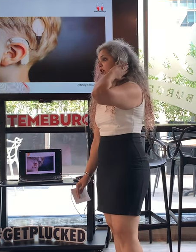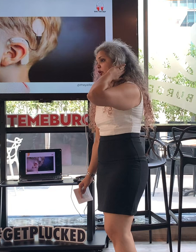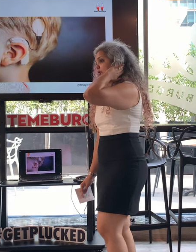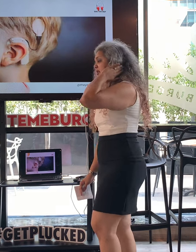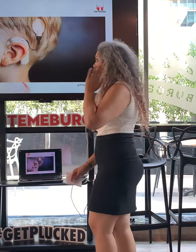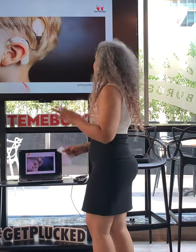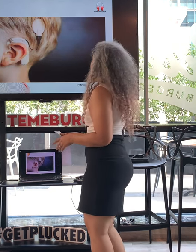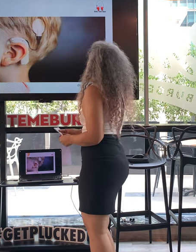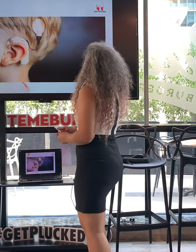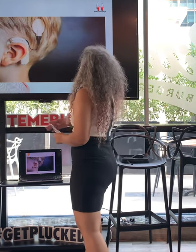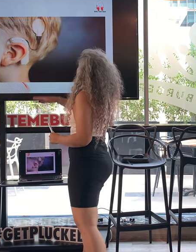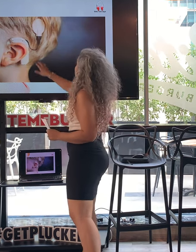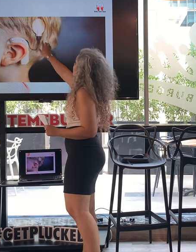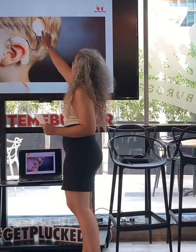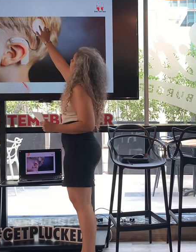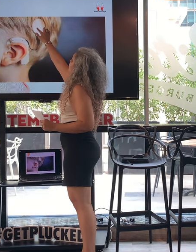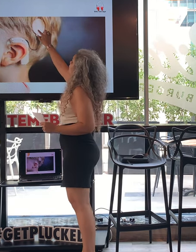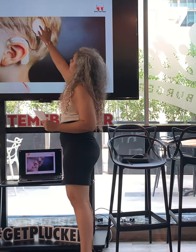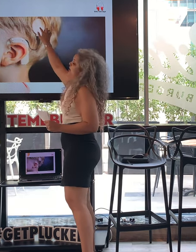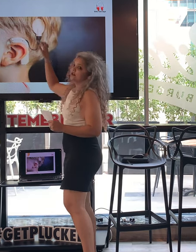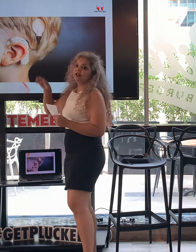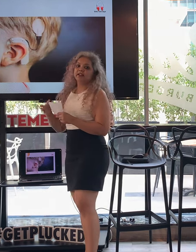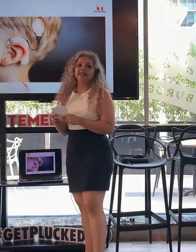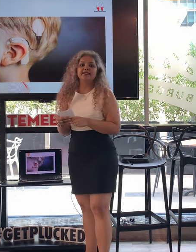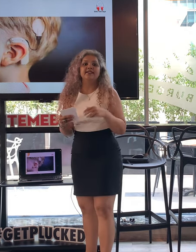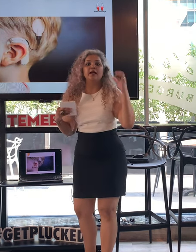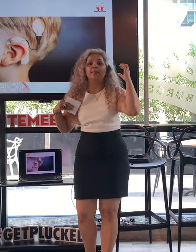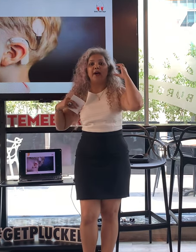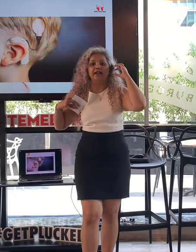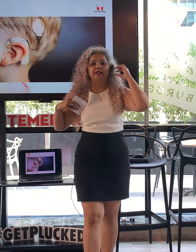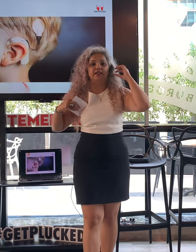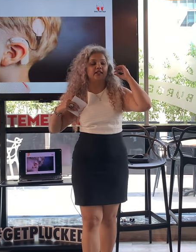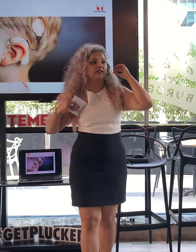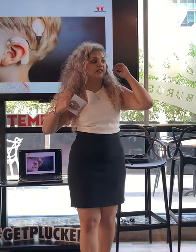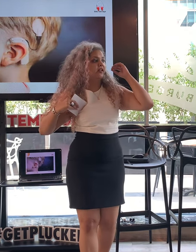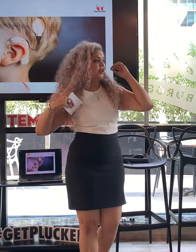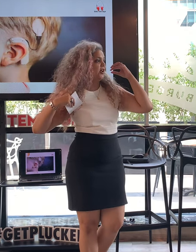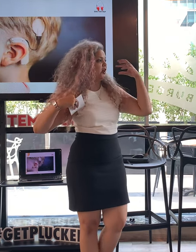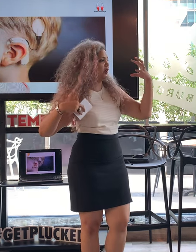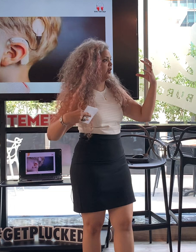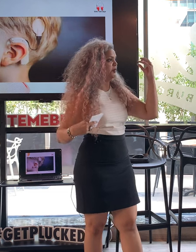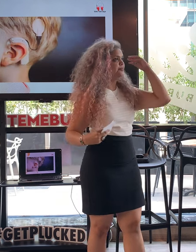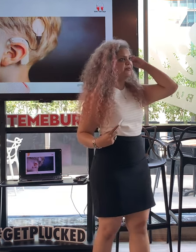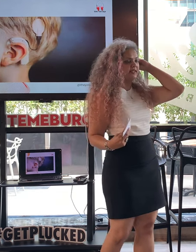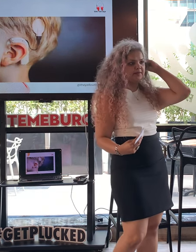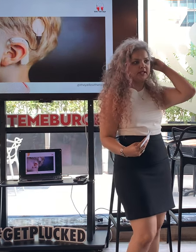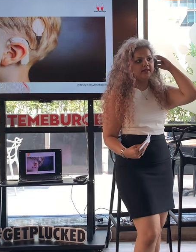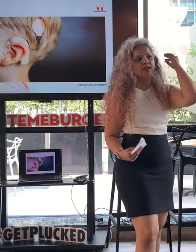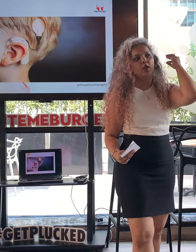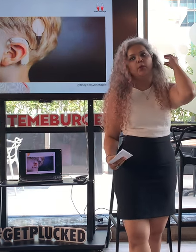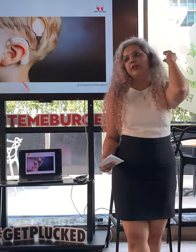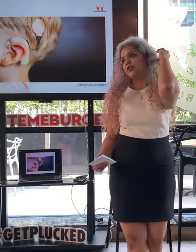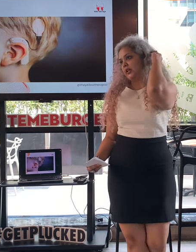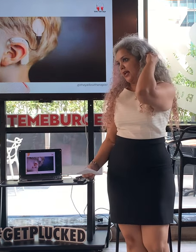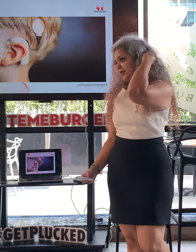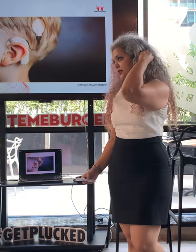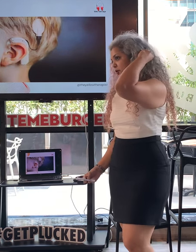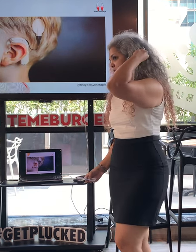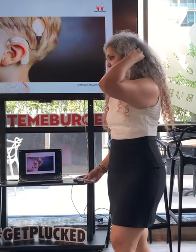closes. And this part over here, this is a magnetic substance which connects to this